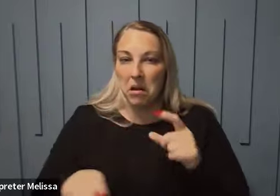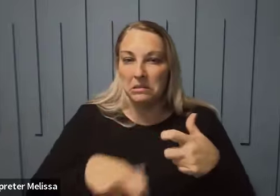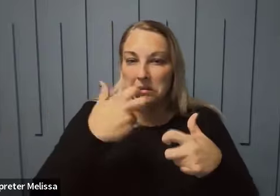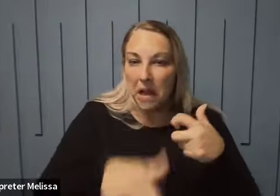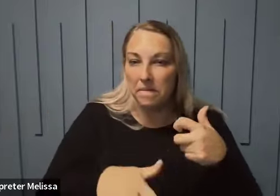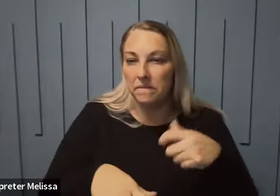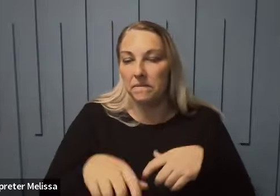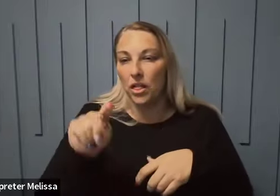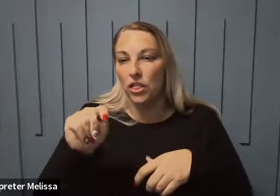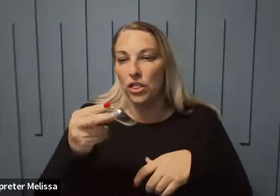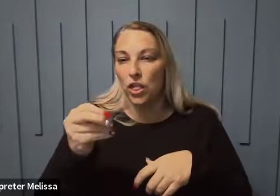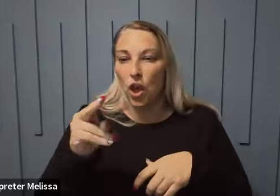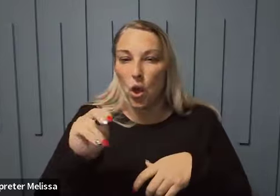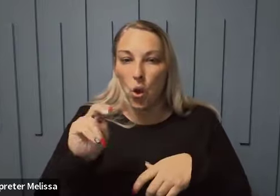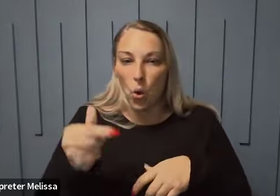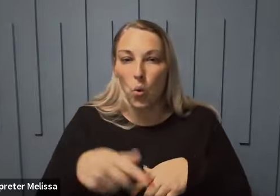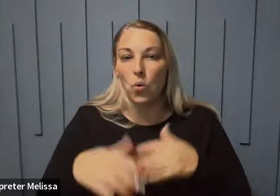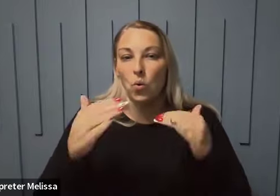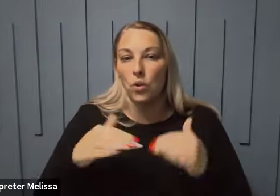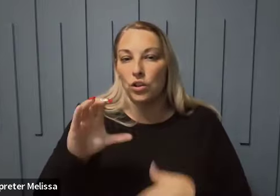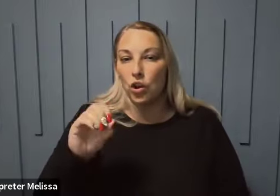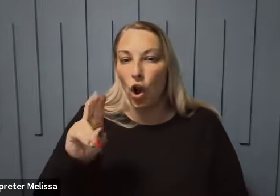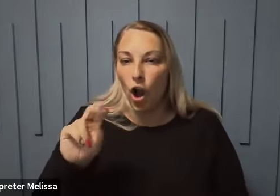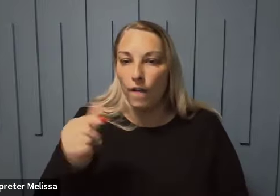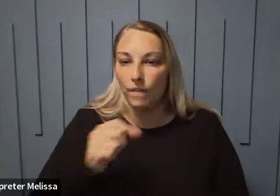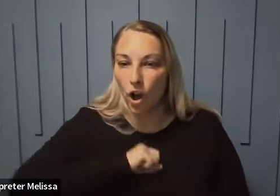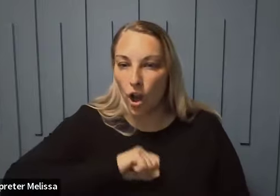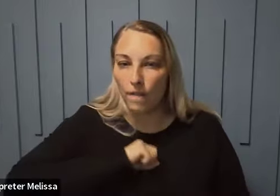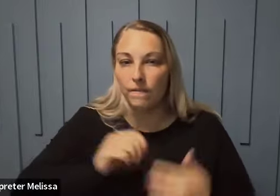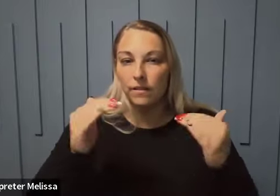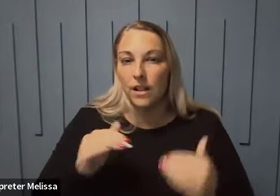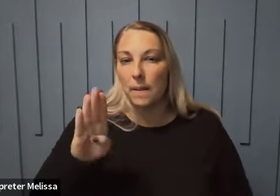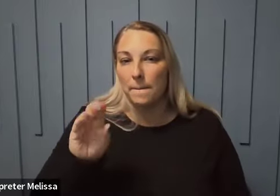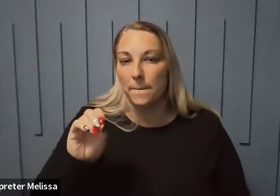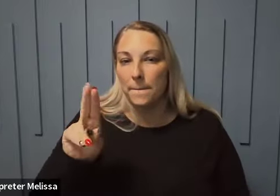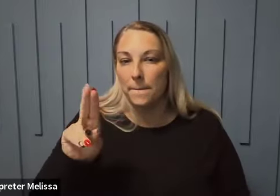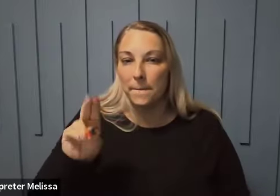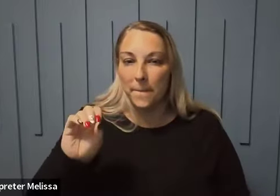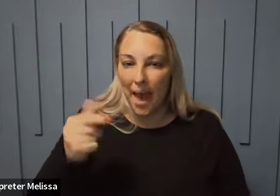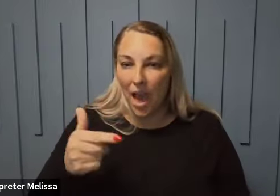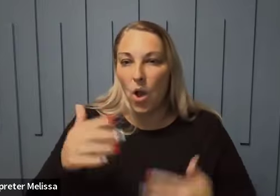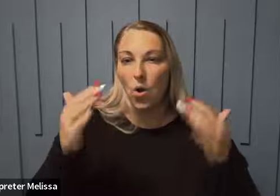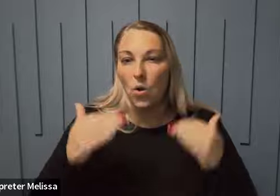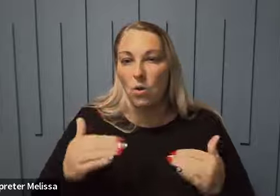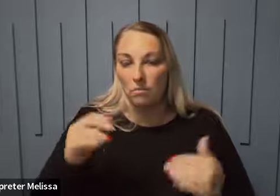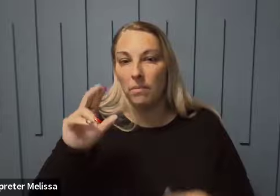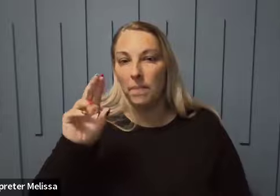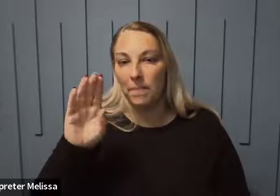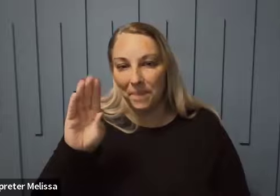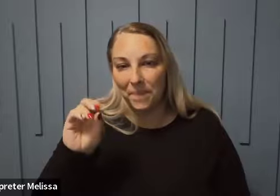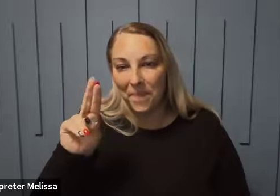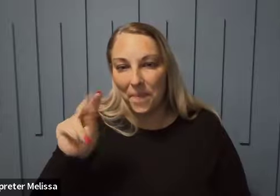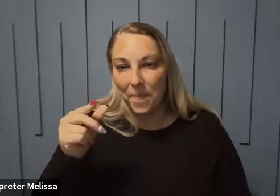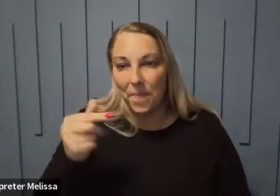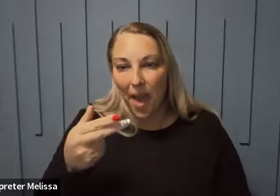cough and bow and through. So that's 5 different sounds for the